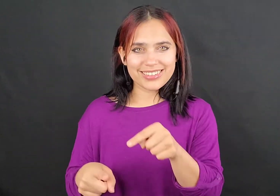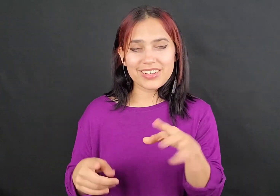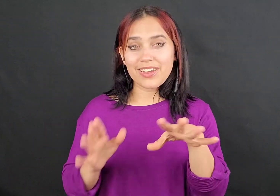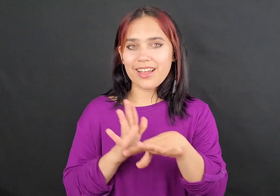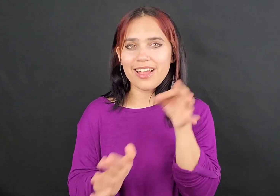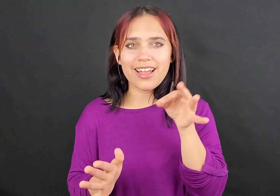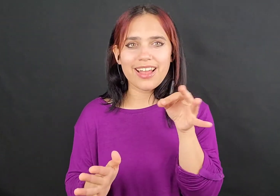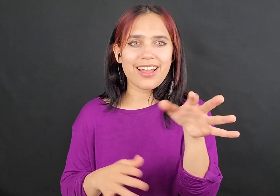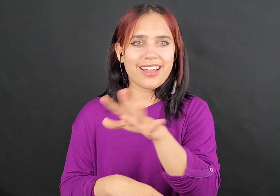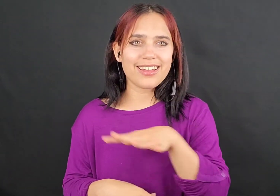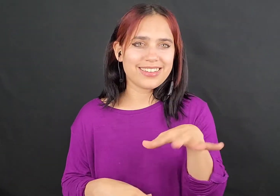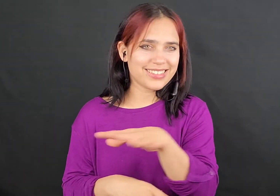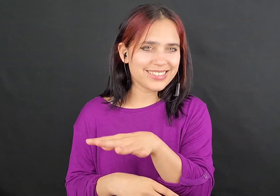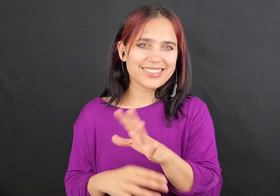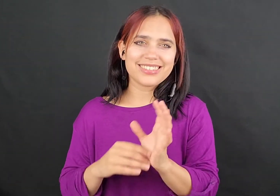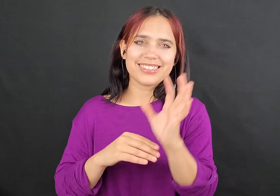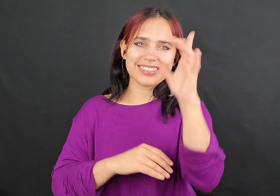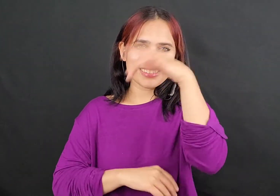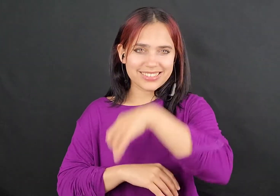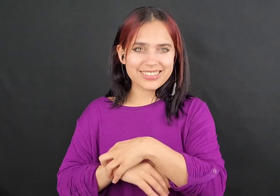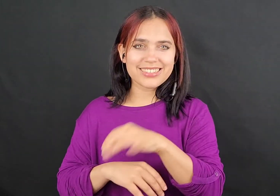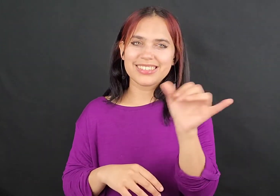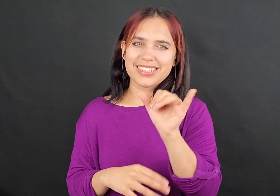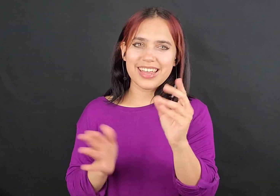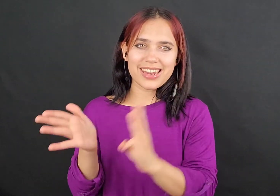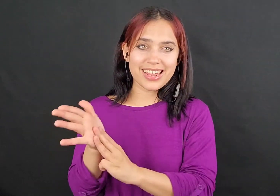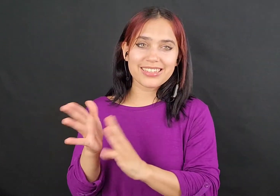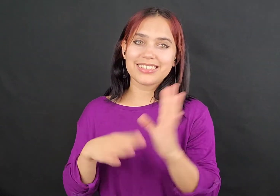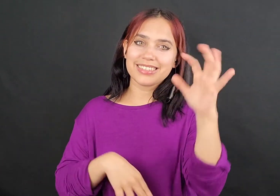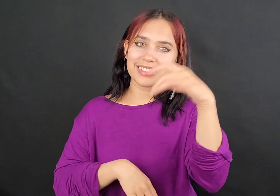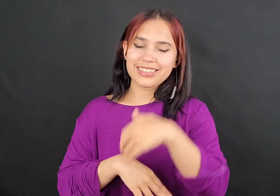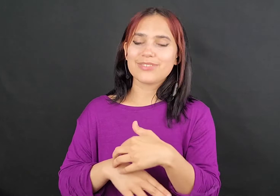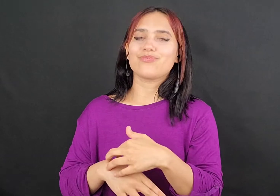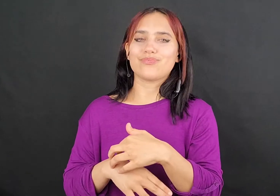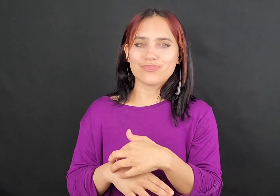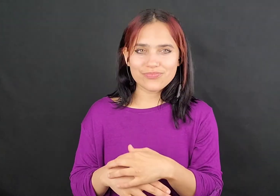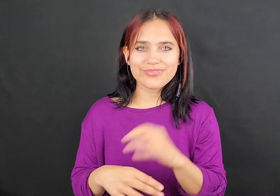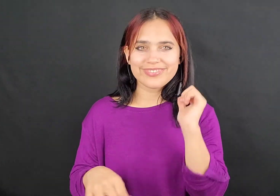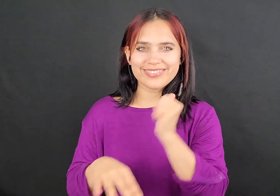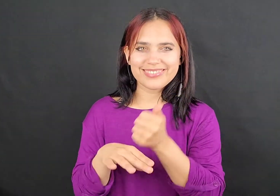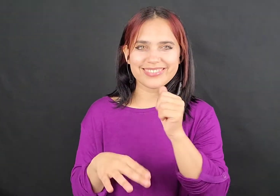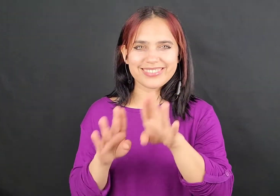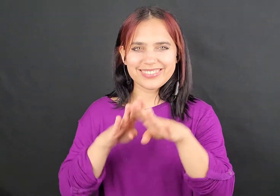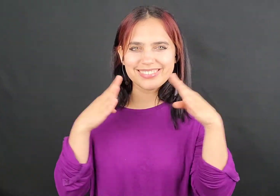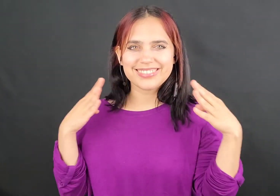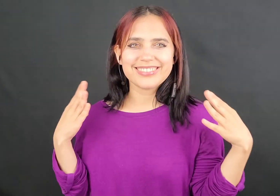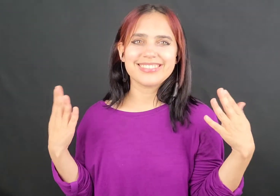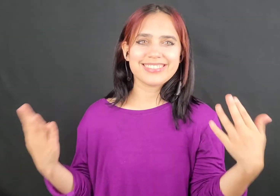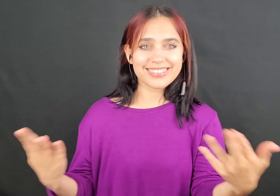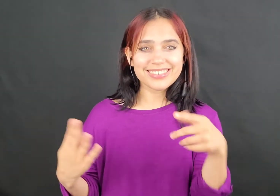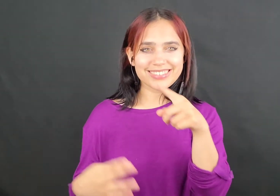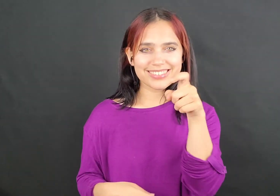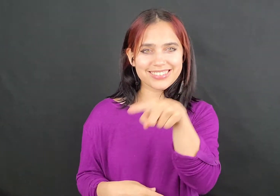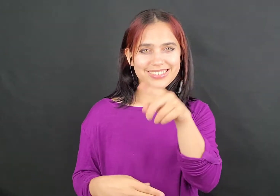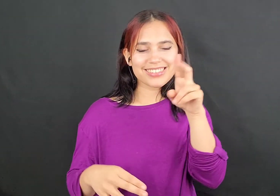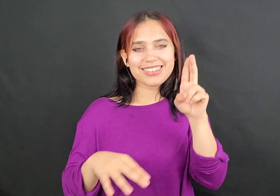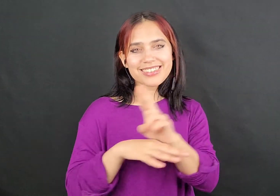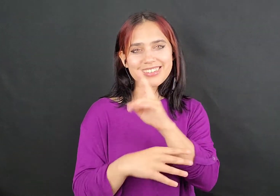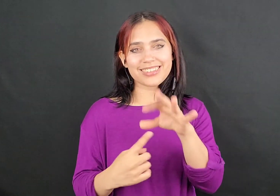of deeply descending chambers was discovered, now called Lower St. Michael's Cave. The main cavern is now open